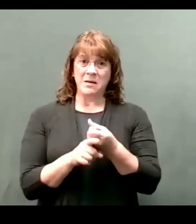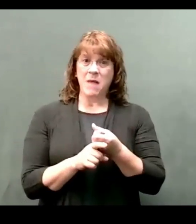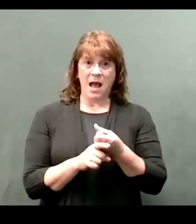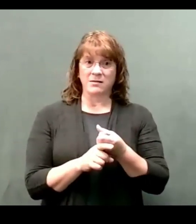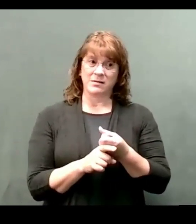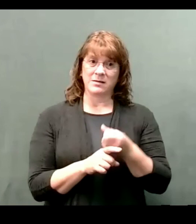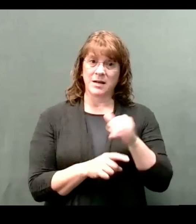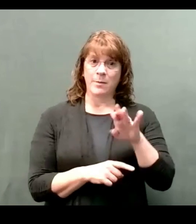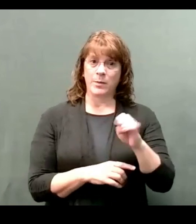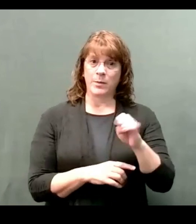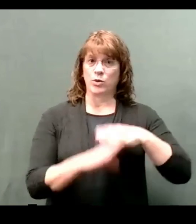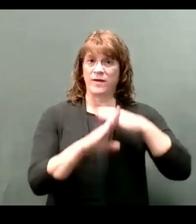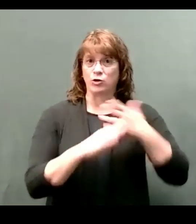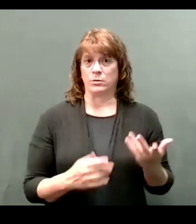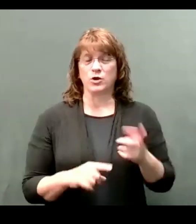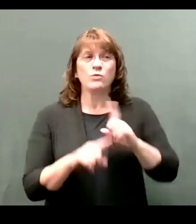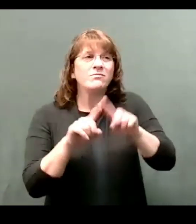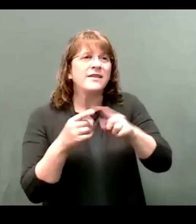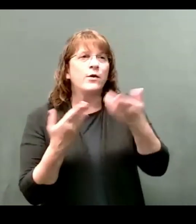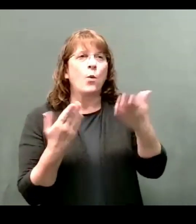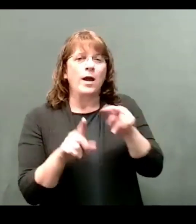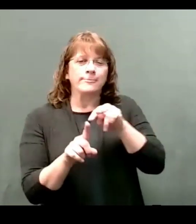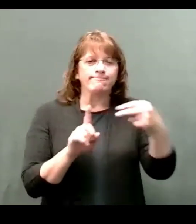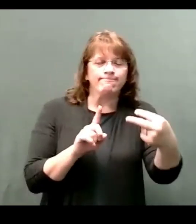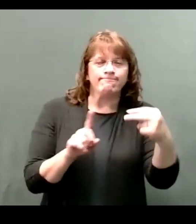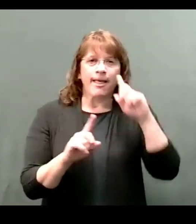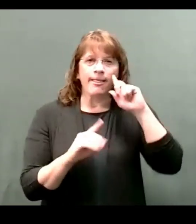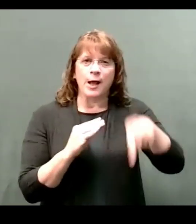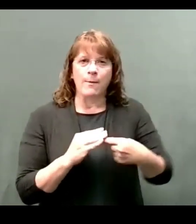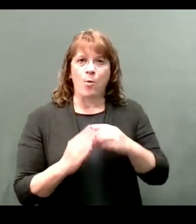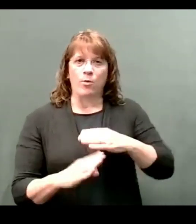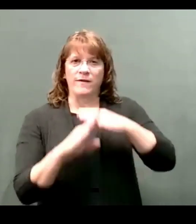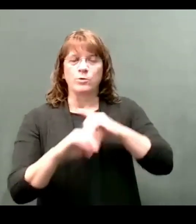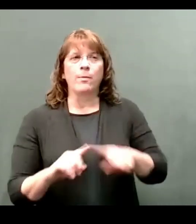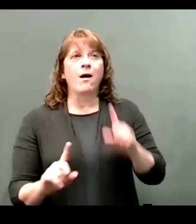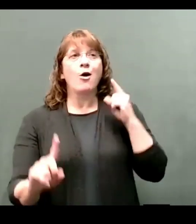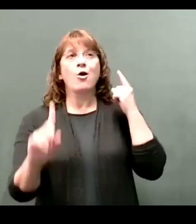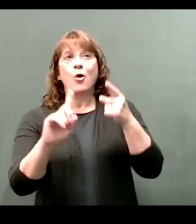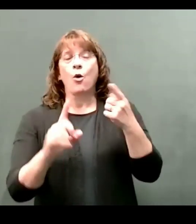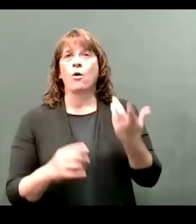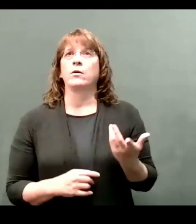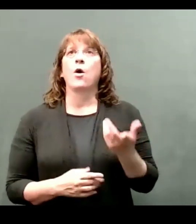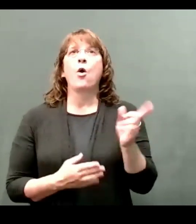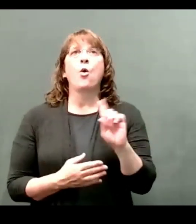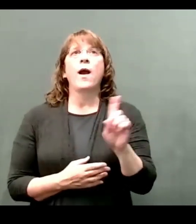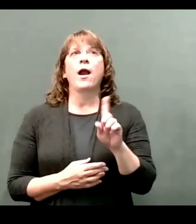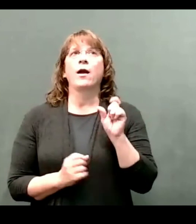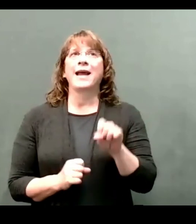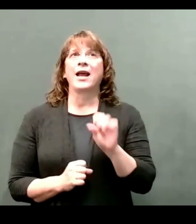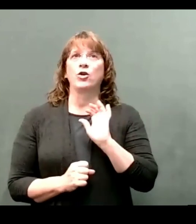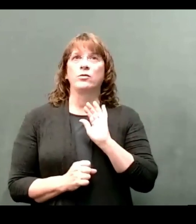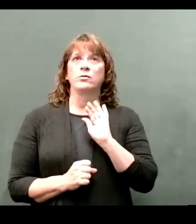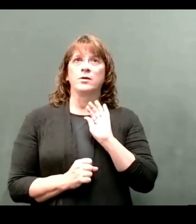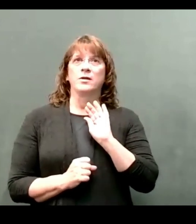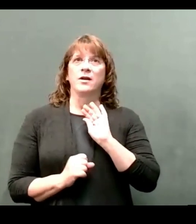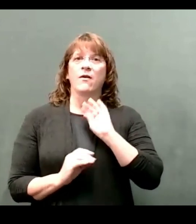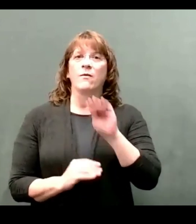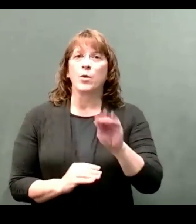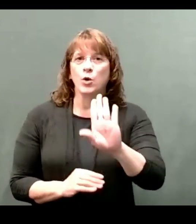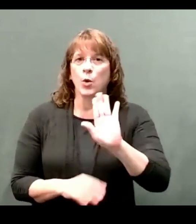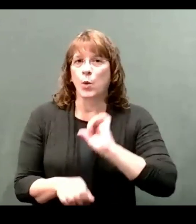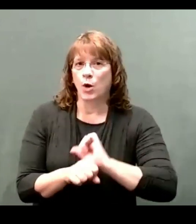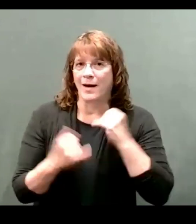There's a lot of ways to think about prevention, but really the goal here is to think about where could you situate your work now, and then how can